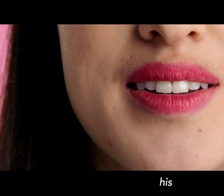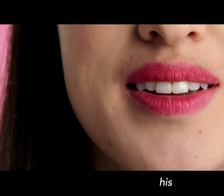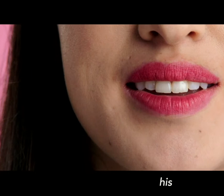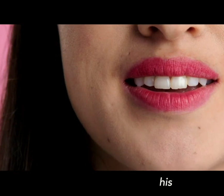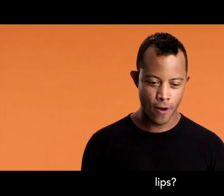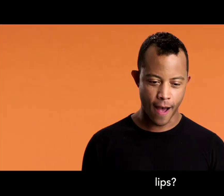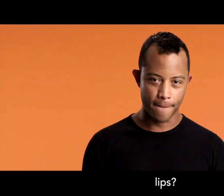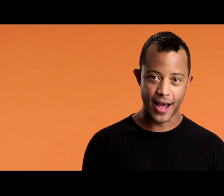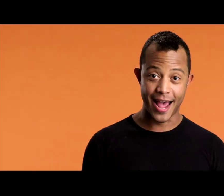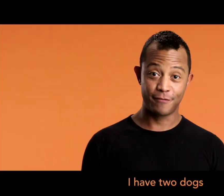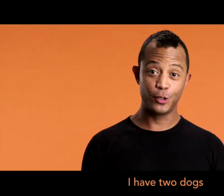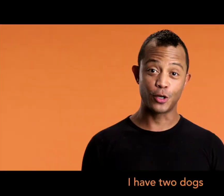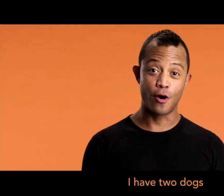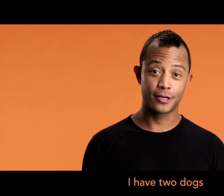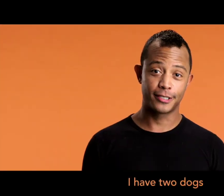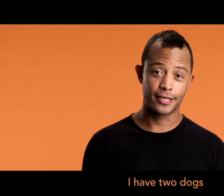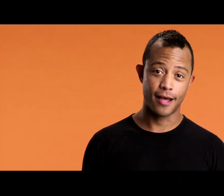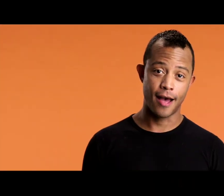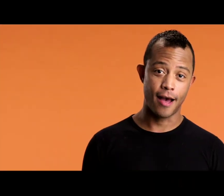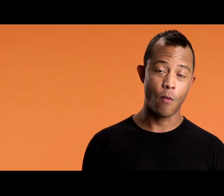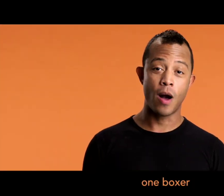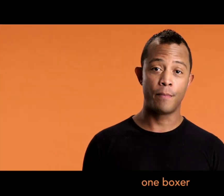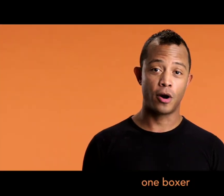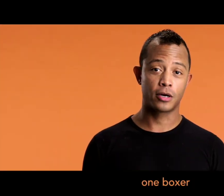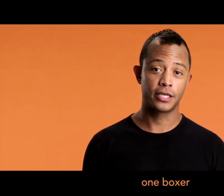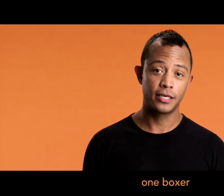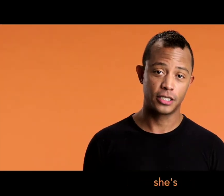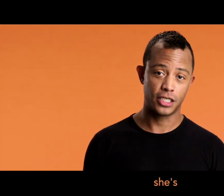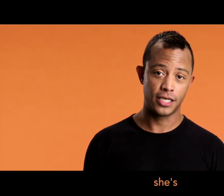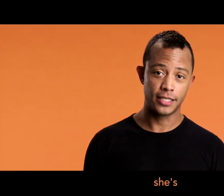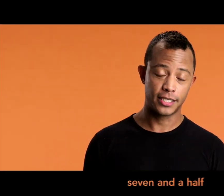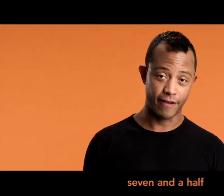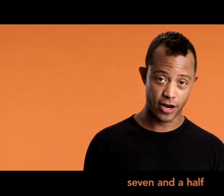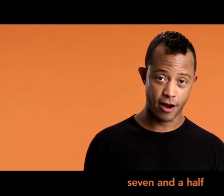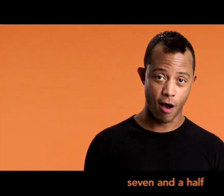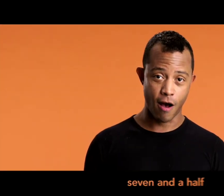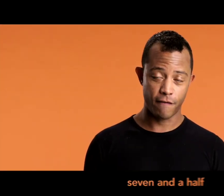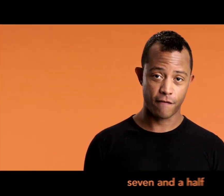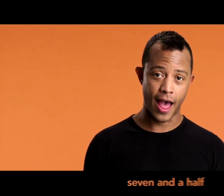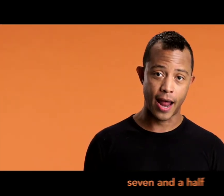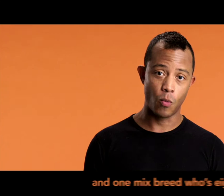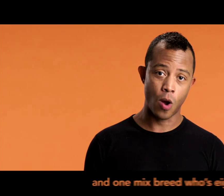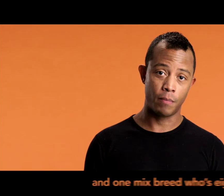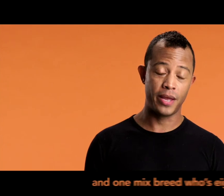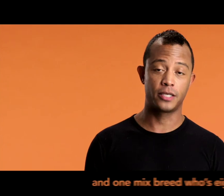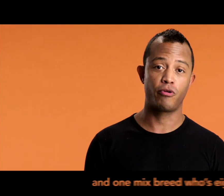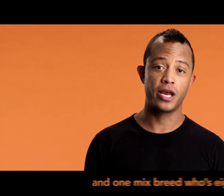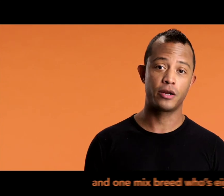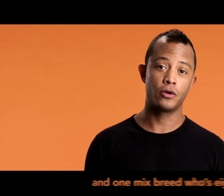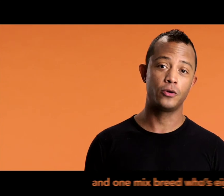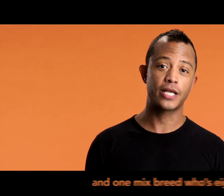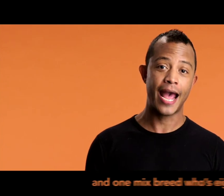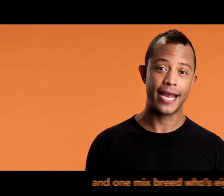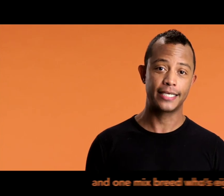Can you read his lips? I have two dogs. One boxer, she's 7 1/2, and one mixed breed who's